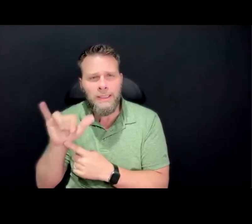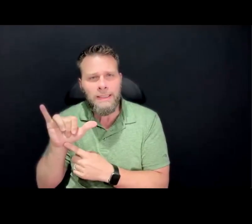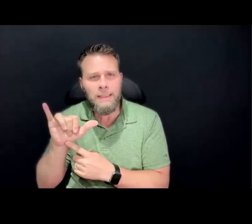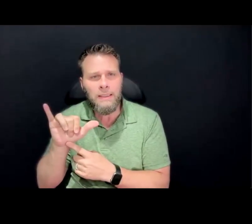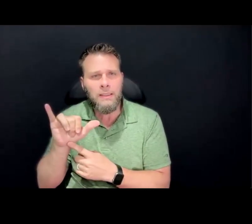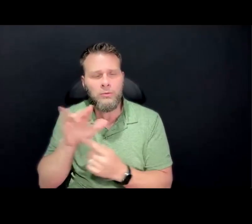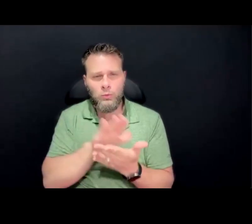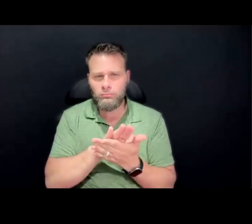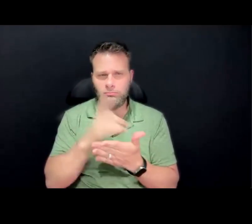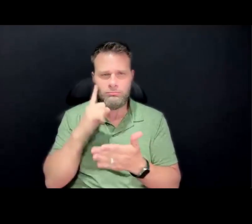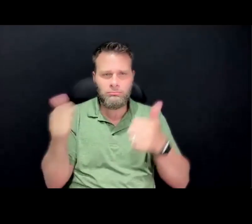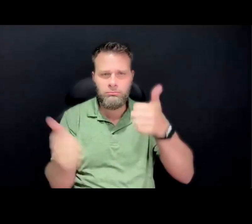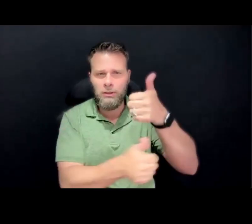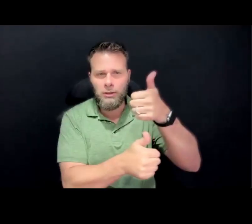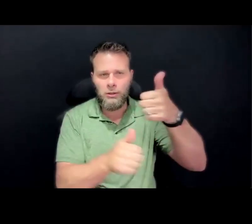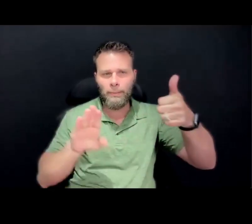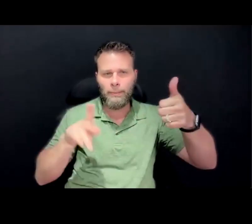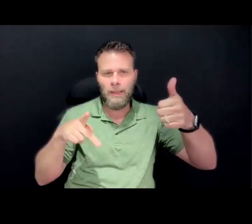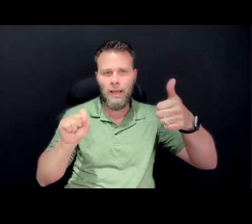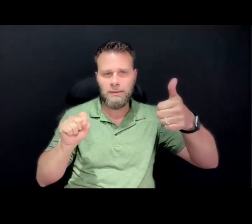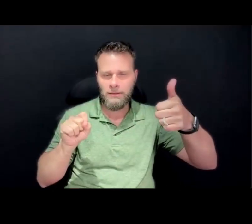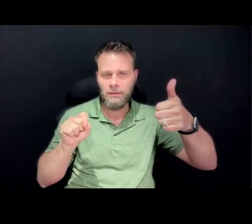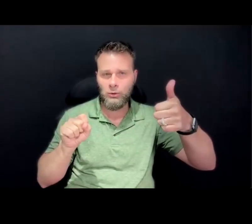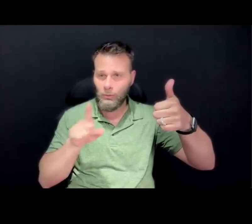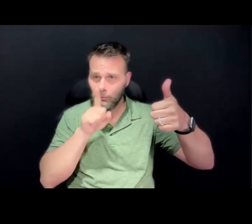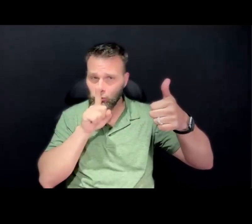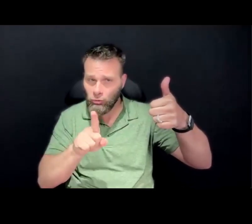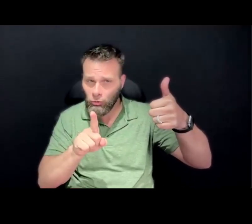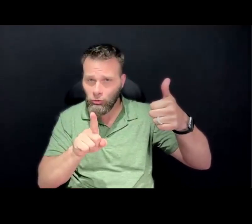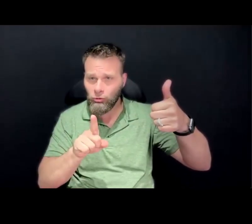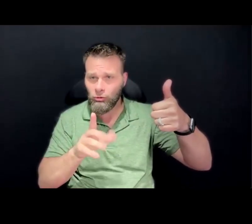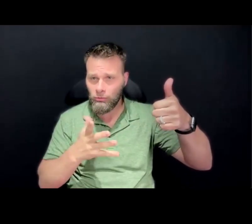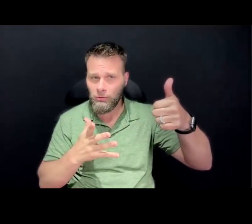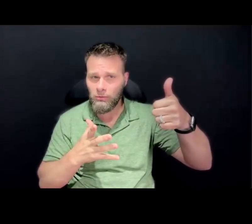under BPS. That's like so. I just want to make sure.